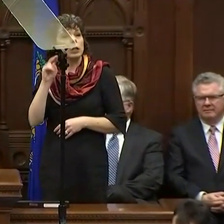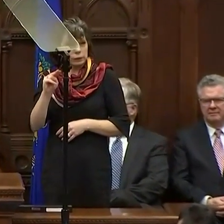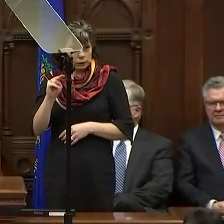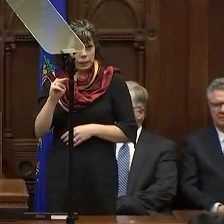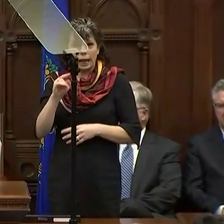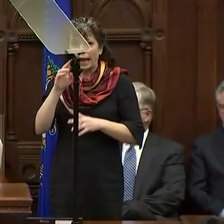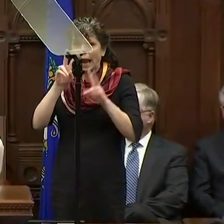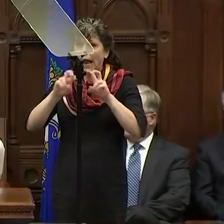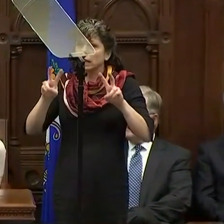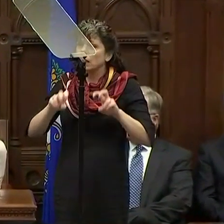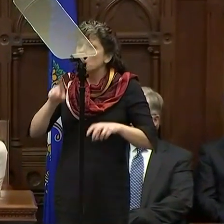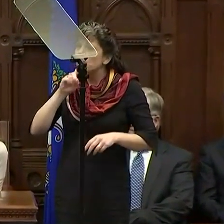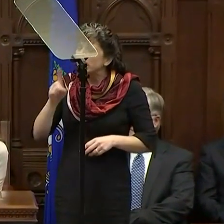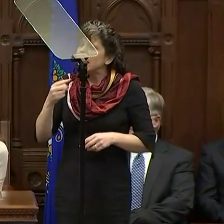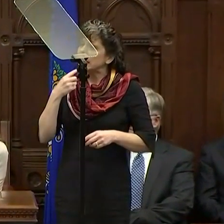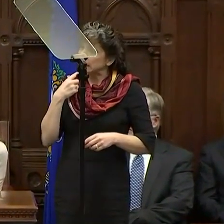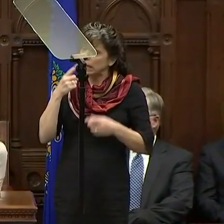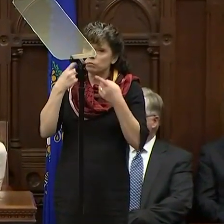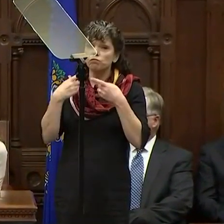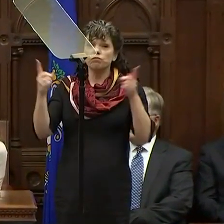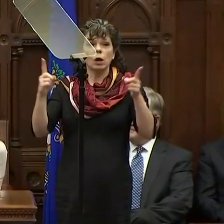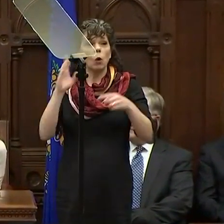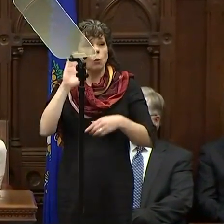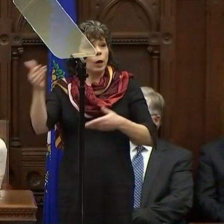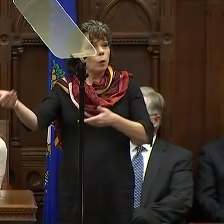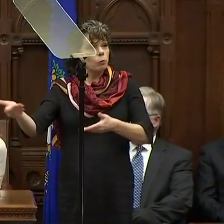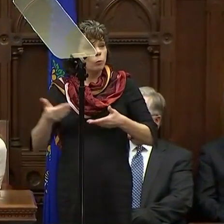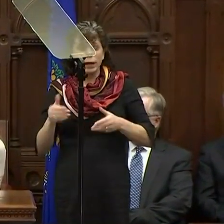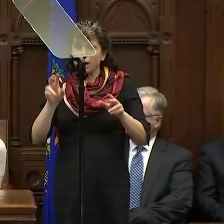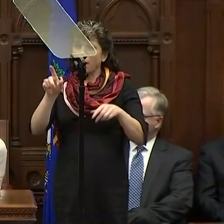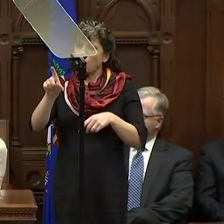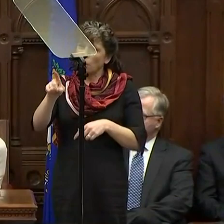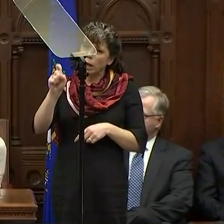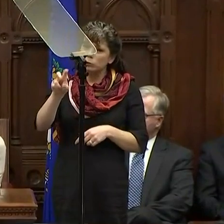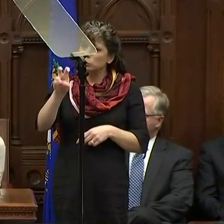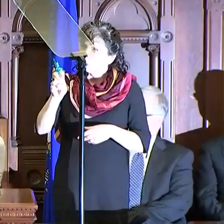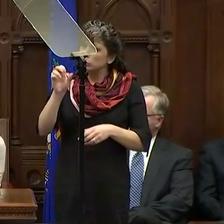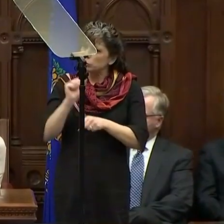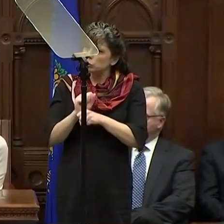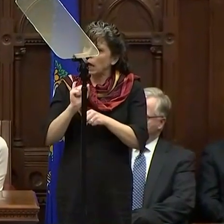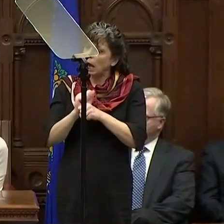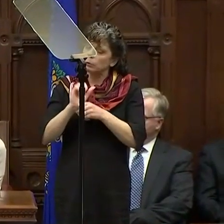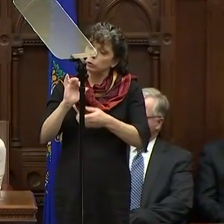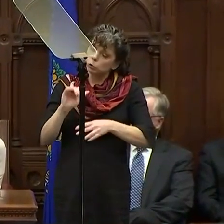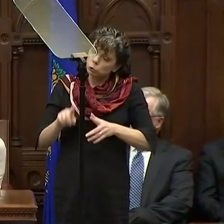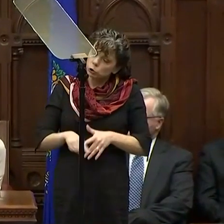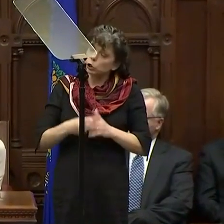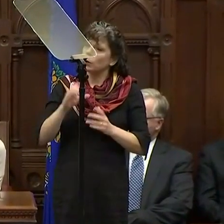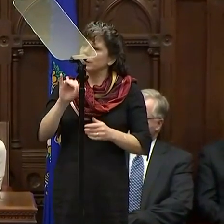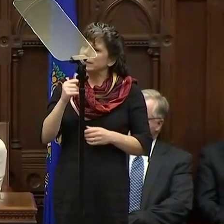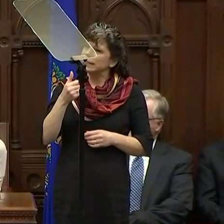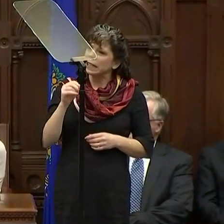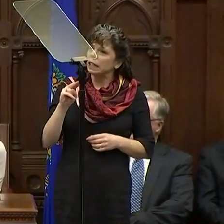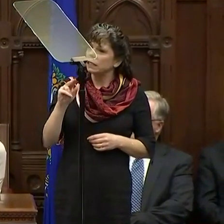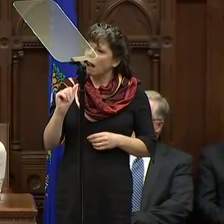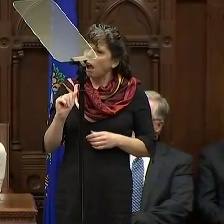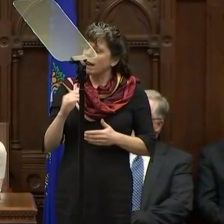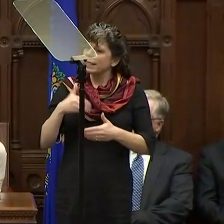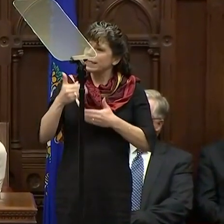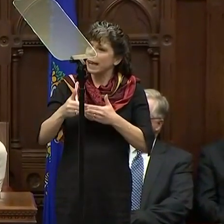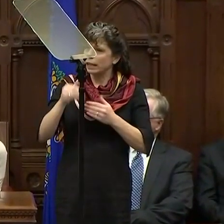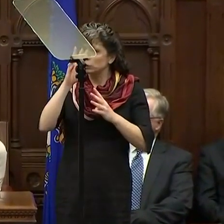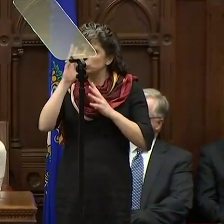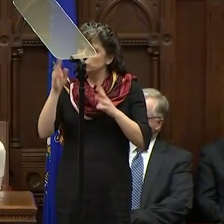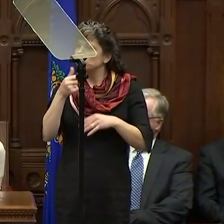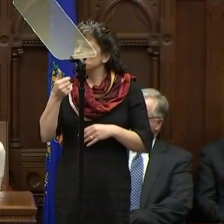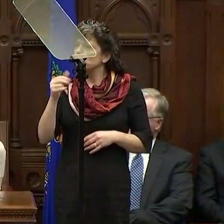just announced it is bringing hundreds of jobs to Hartford and helping jumpstart Cigna's next-gen personalized medicine. Tim Bryan, are you